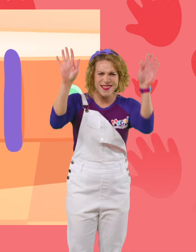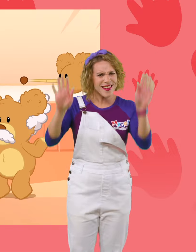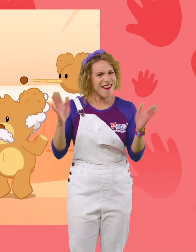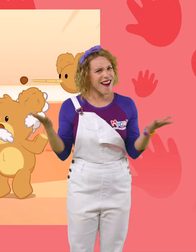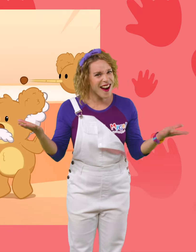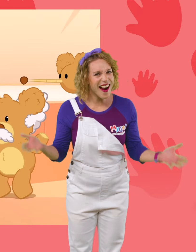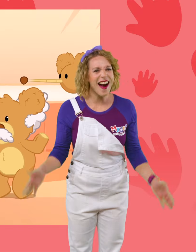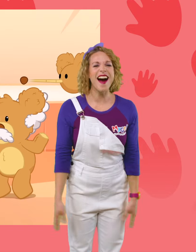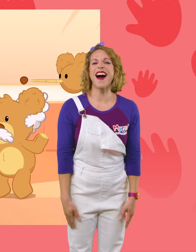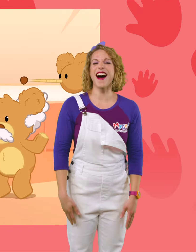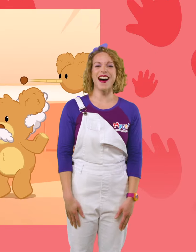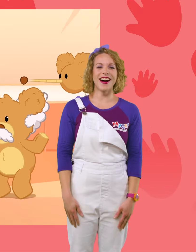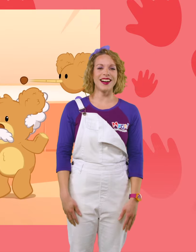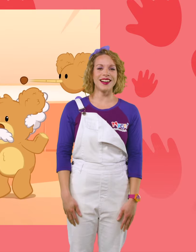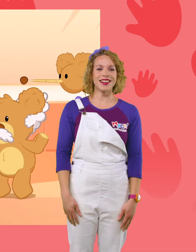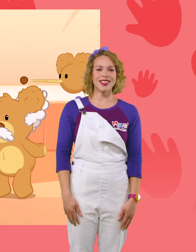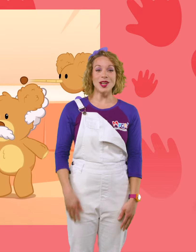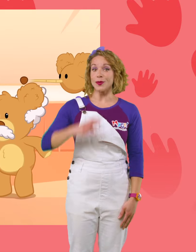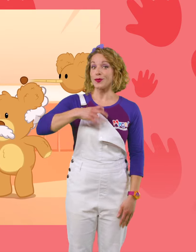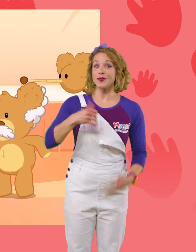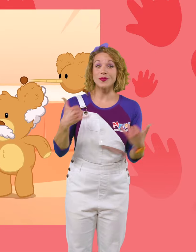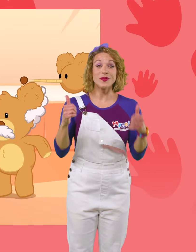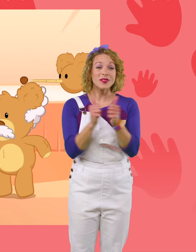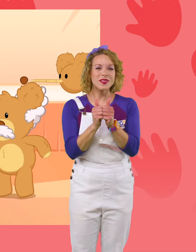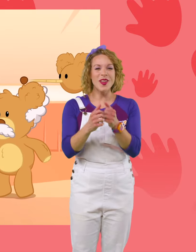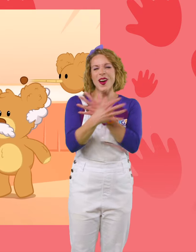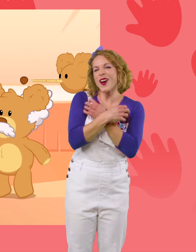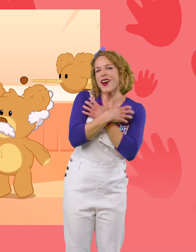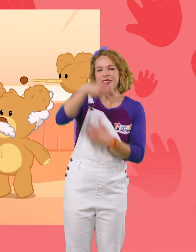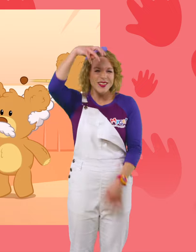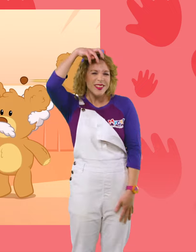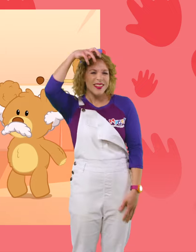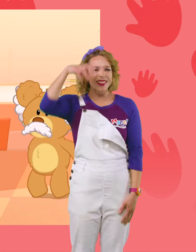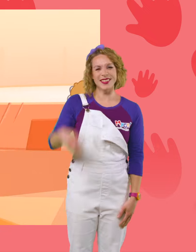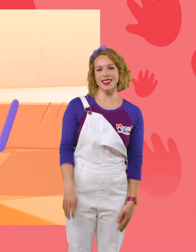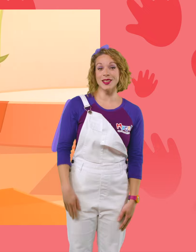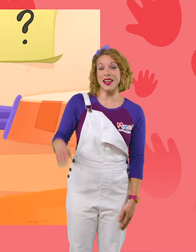Isn't this great? Morphle play teddy bear, Mila.